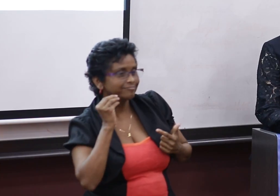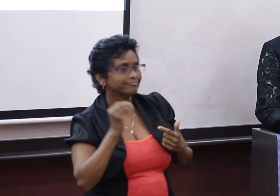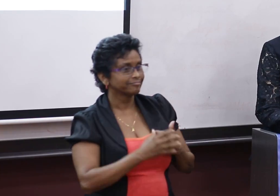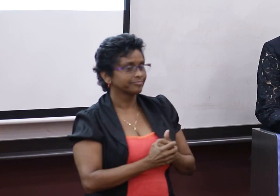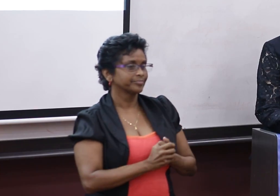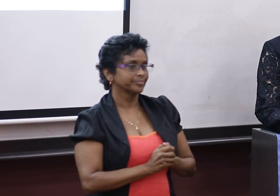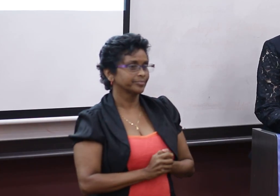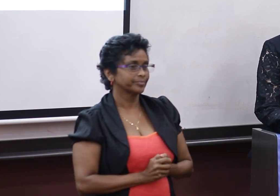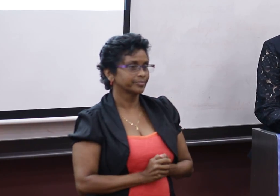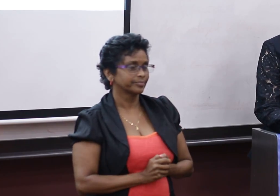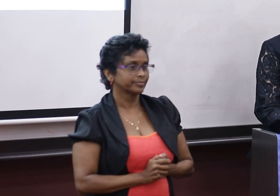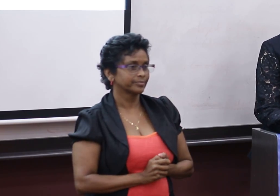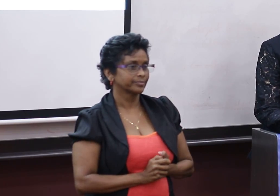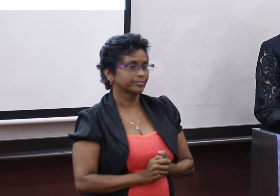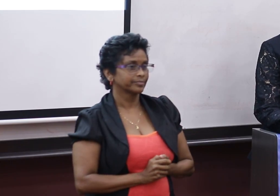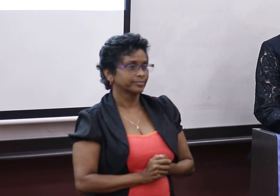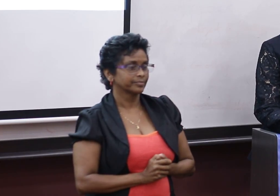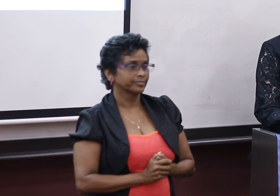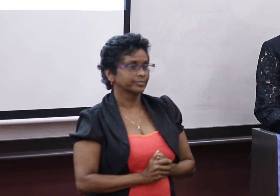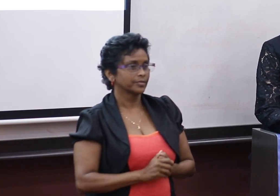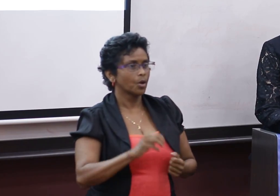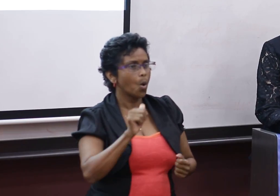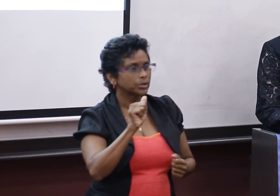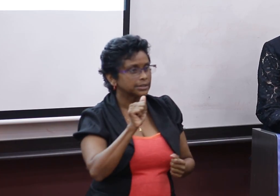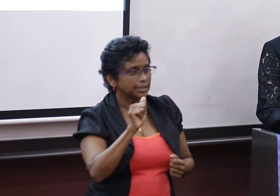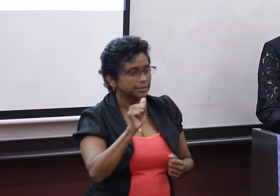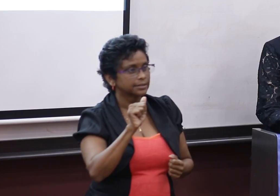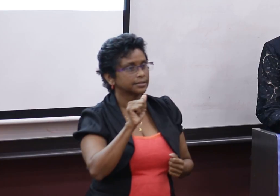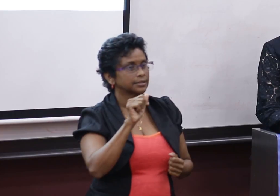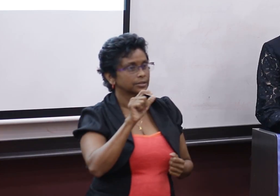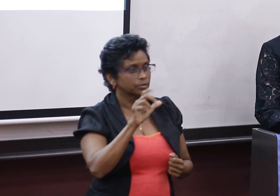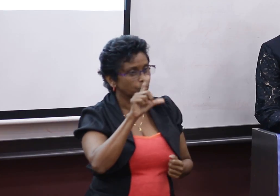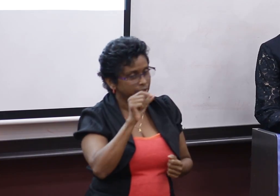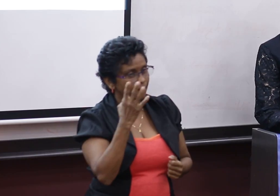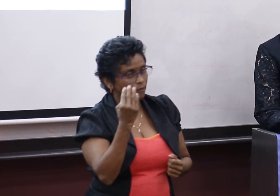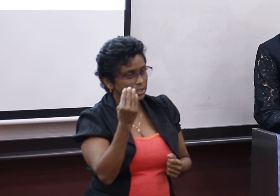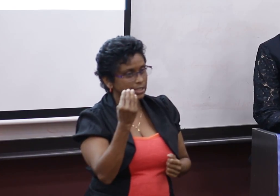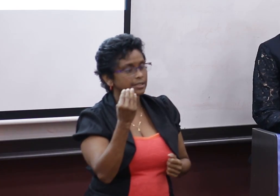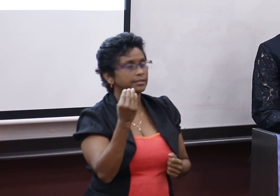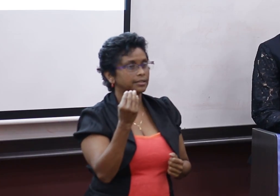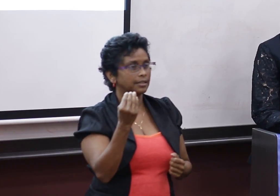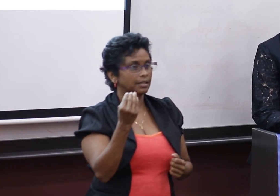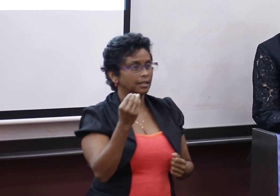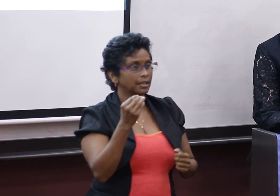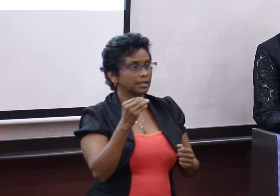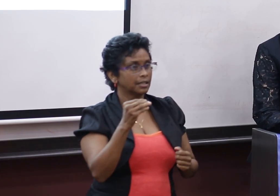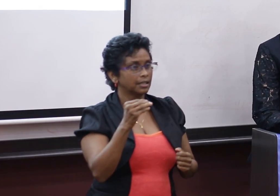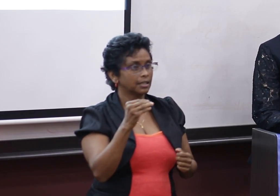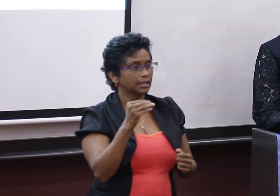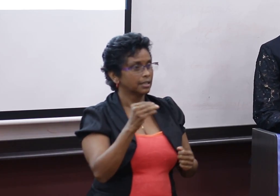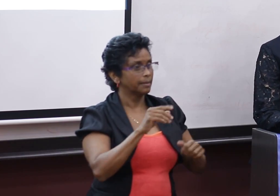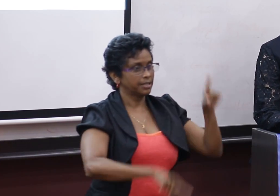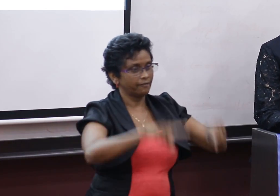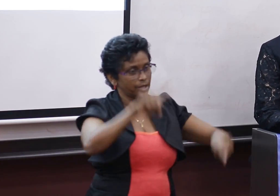an article in August 2014, the diversity of disability poses challenges to the social